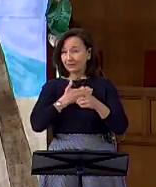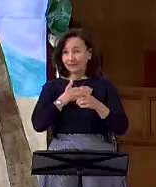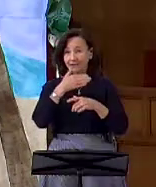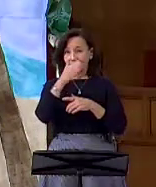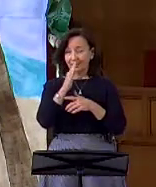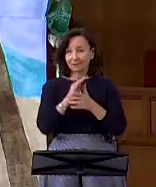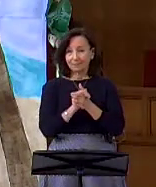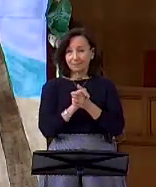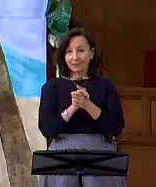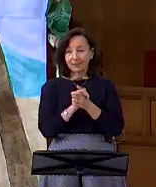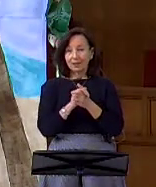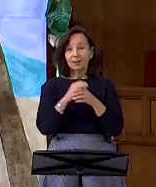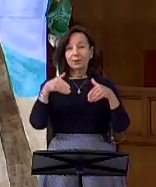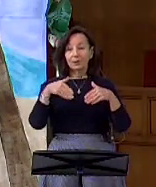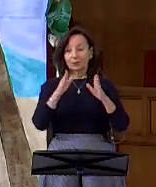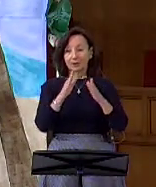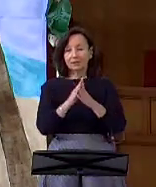So let's take a walk.